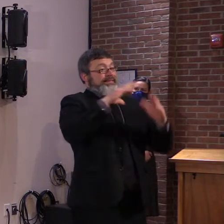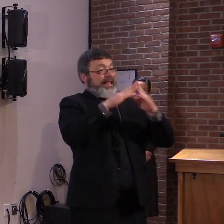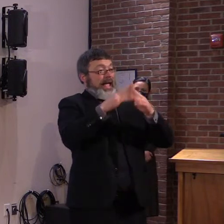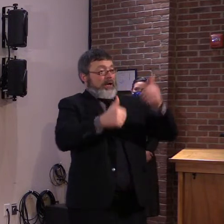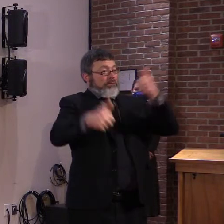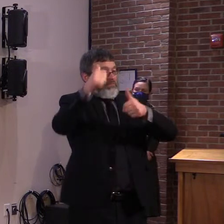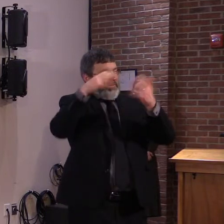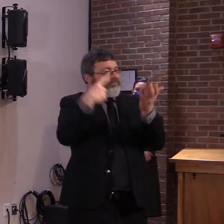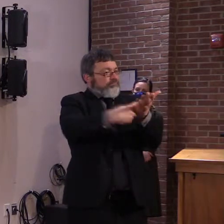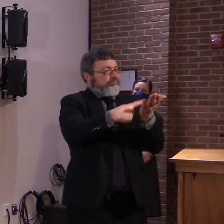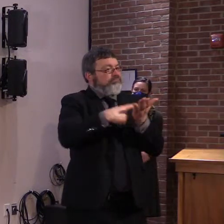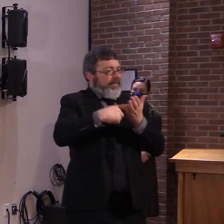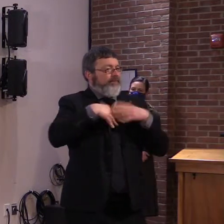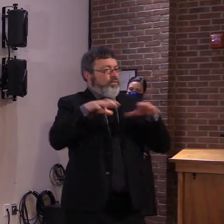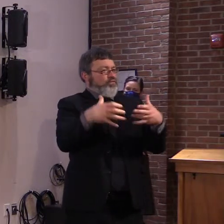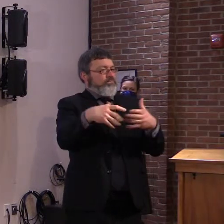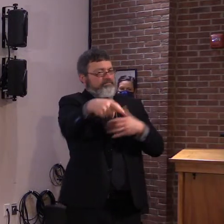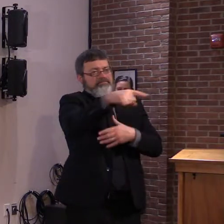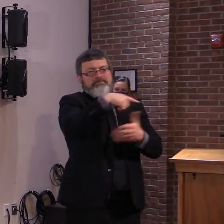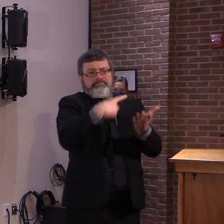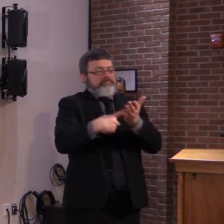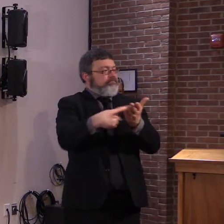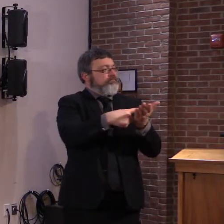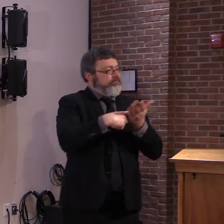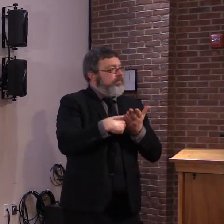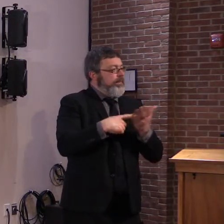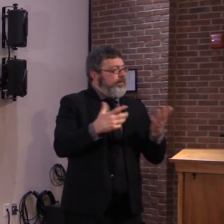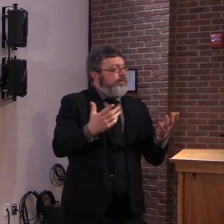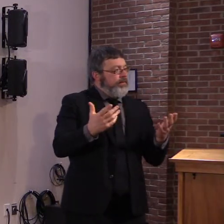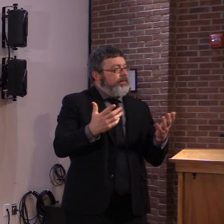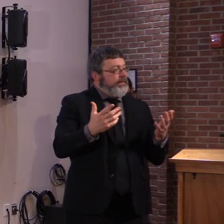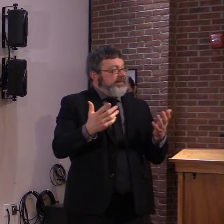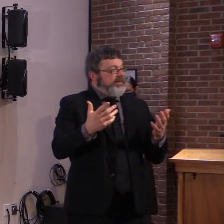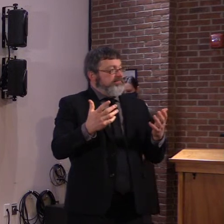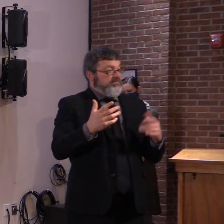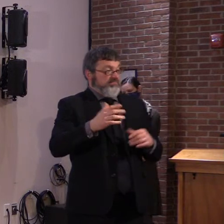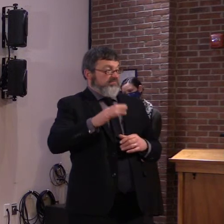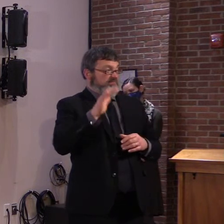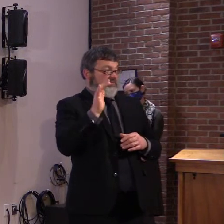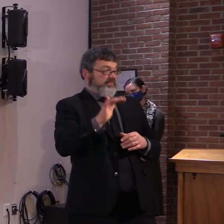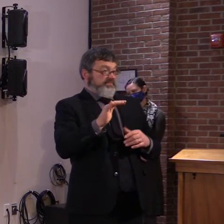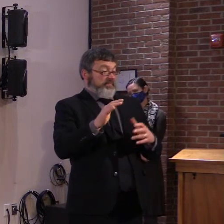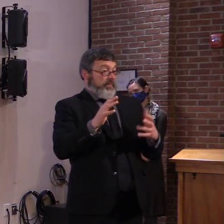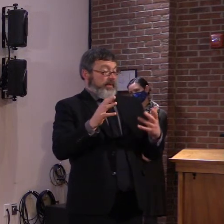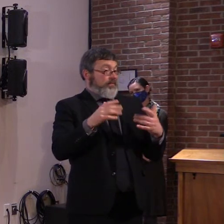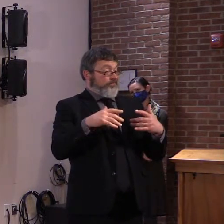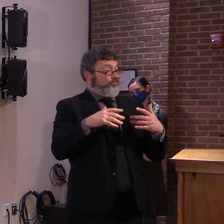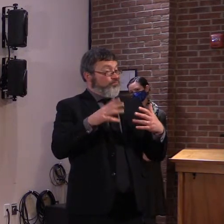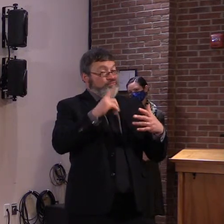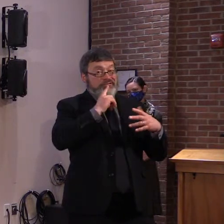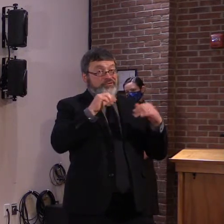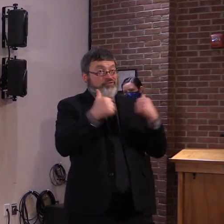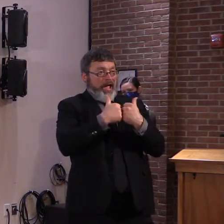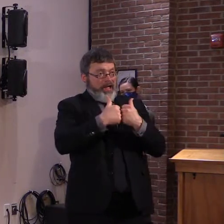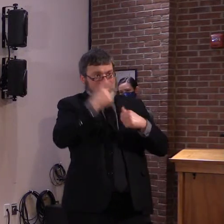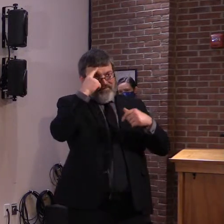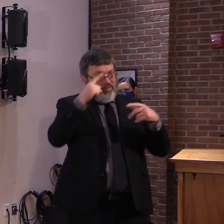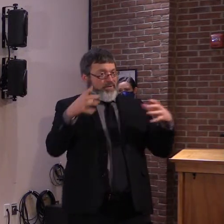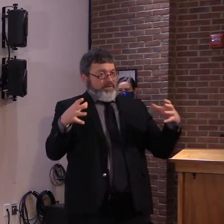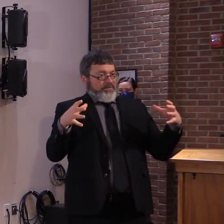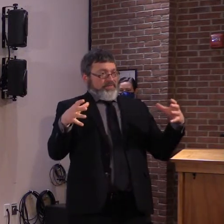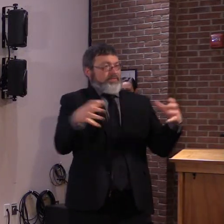tougher position today than we were before the November election. And so we